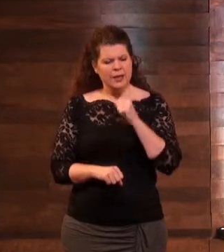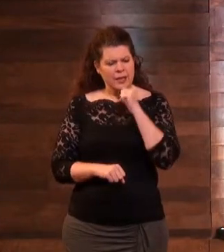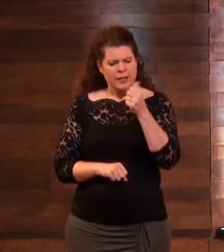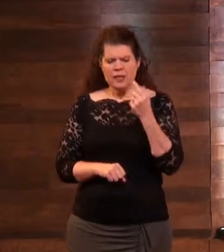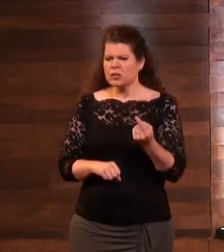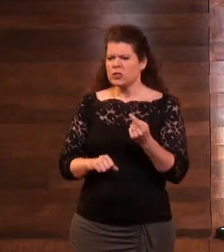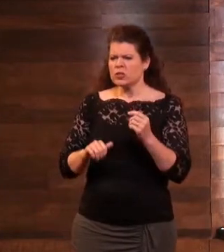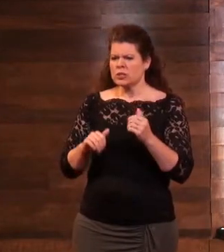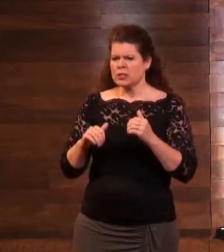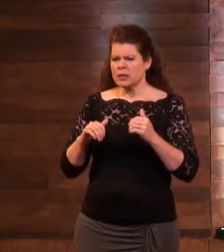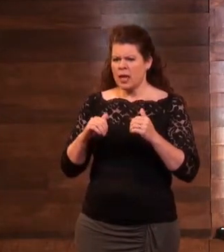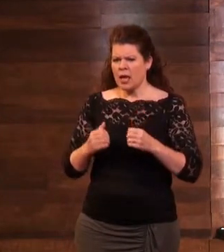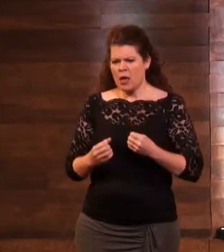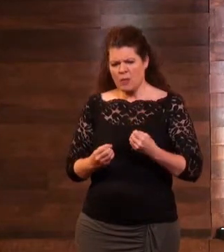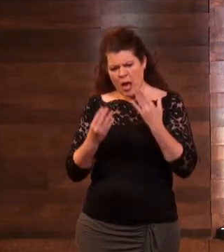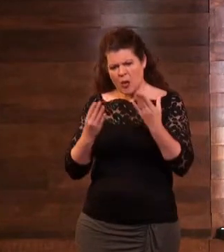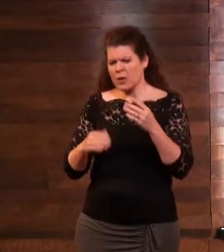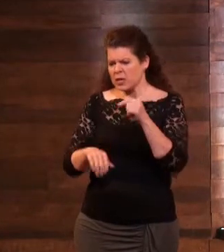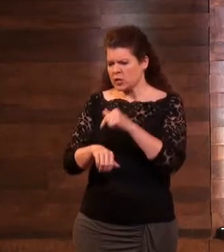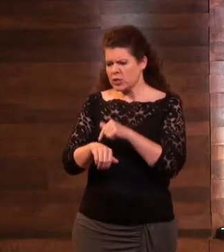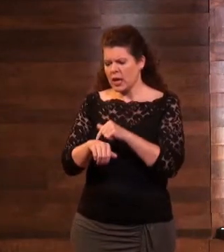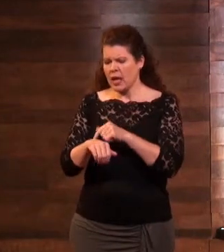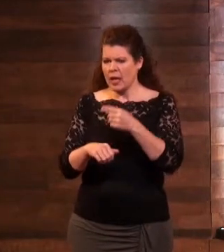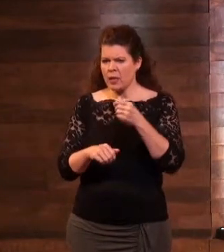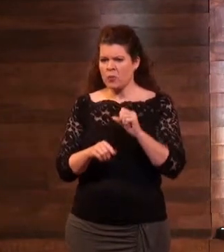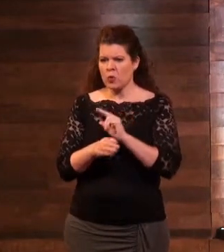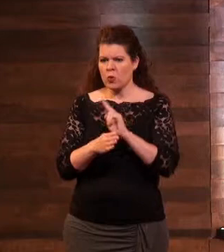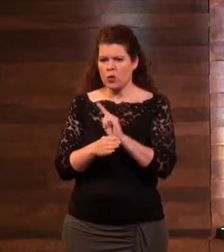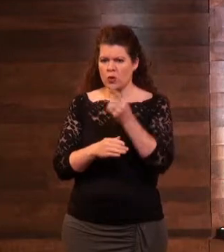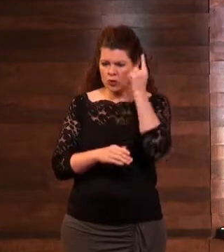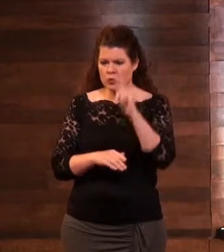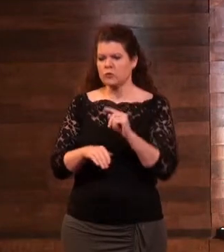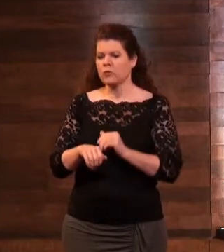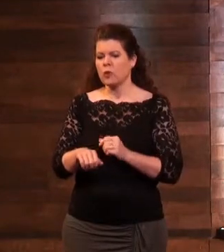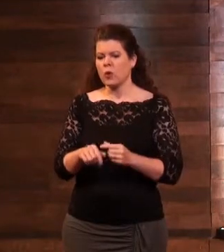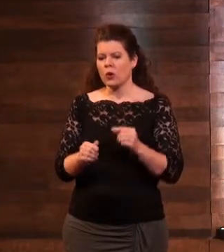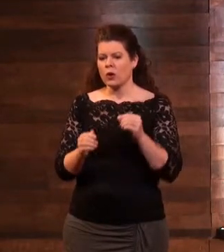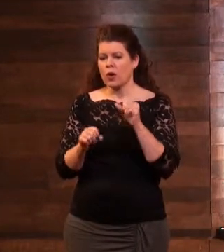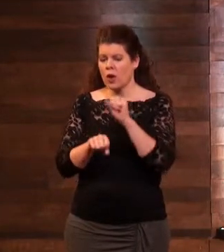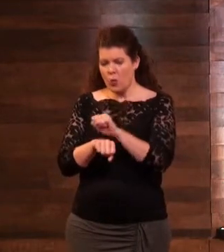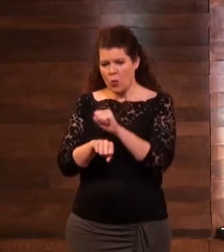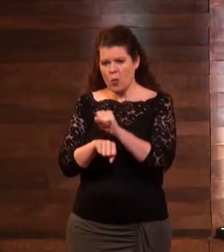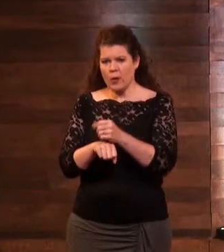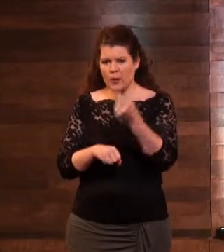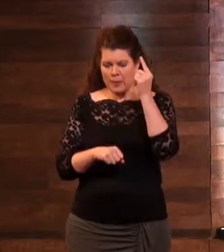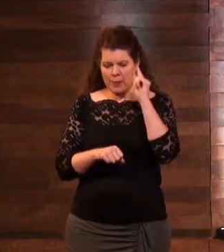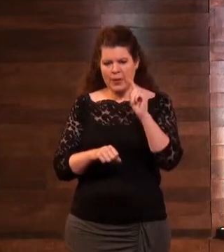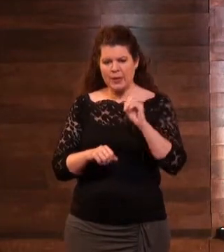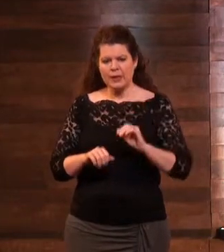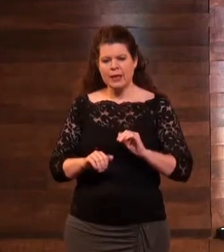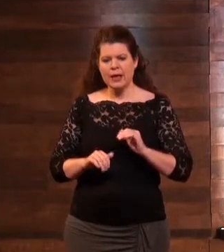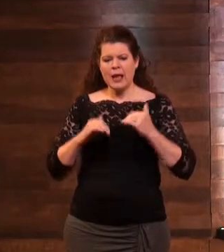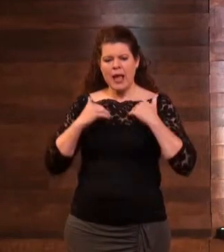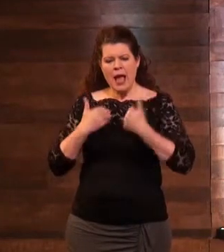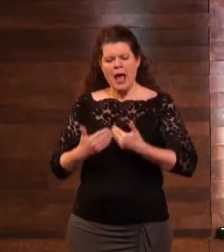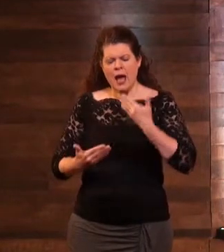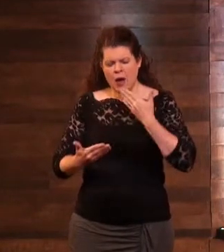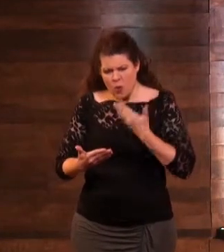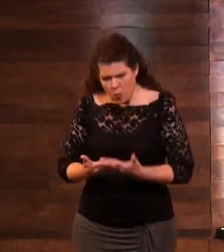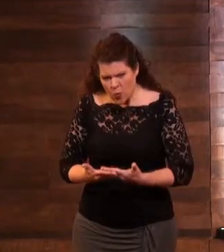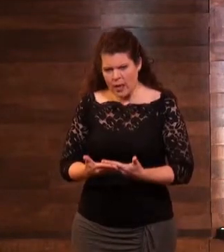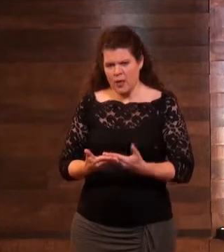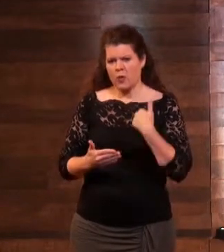know, finding that balance between work and all the other aspects of our lives, but also about how well we spend our time at work from